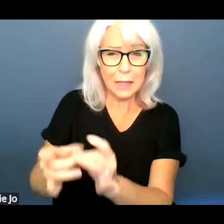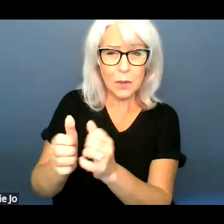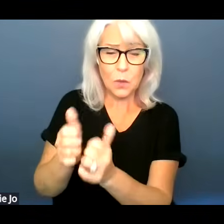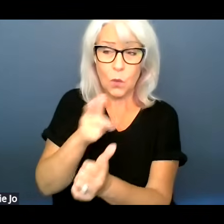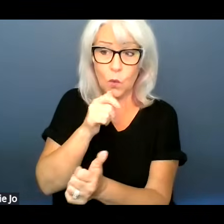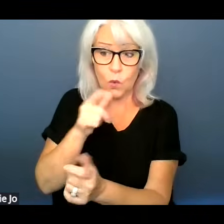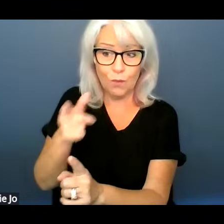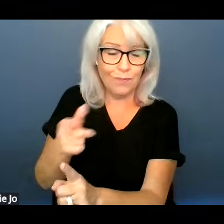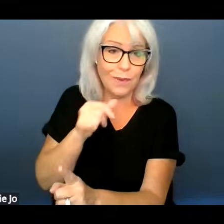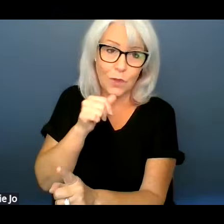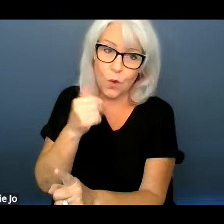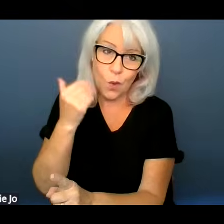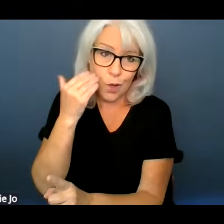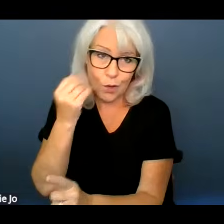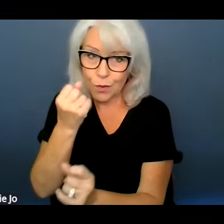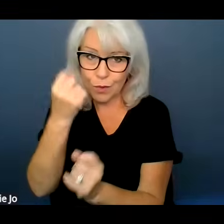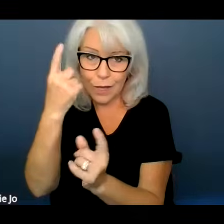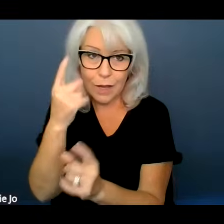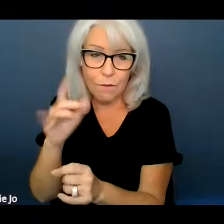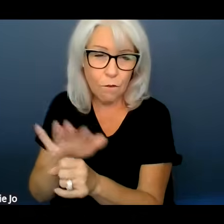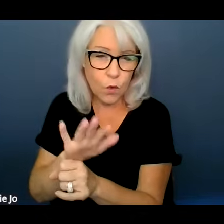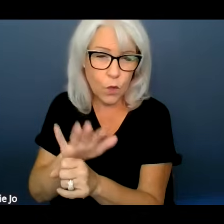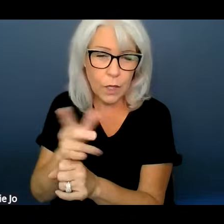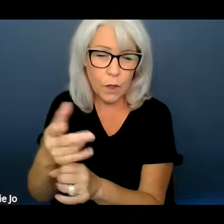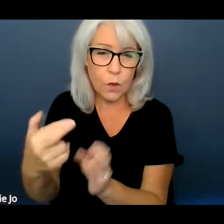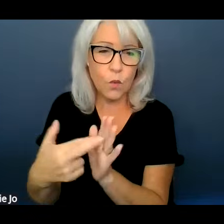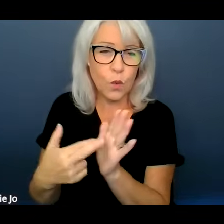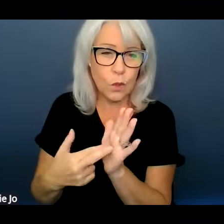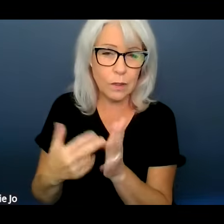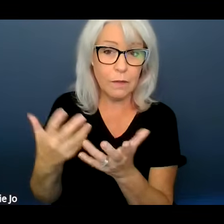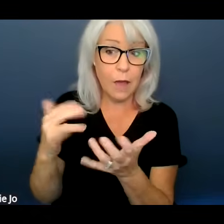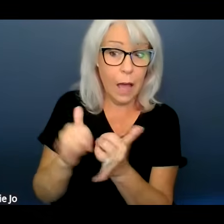of circulating a petition or signing it.